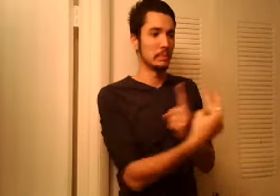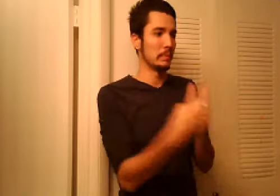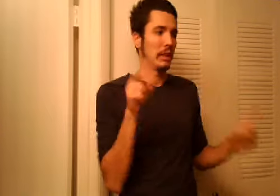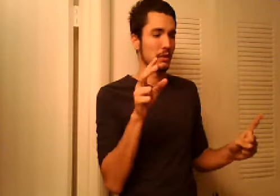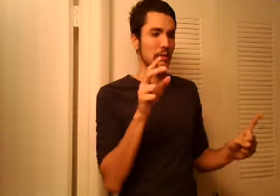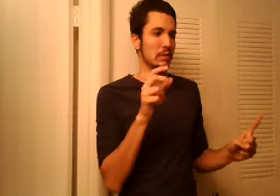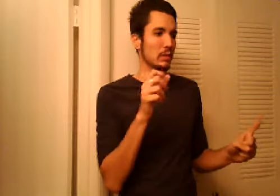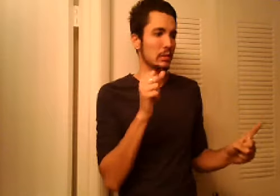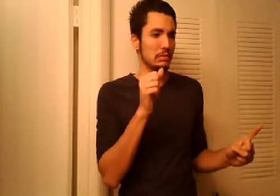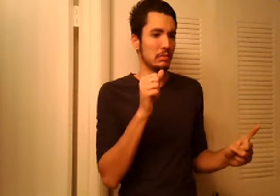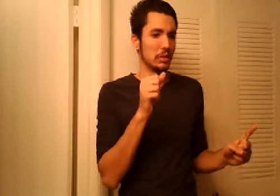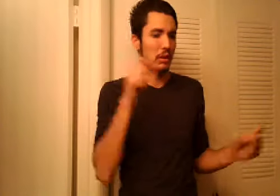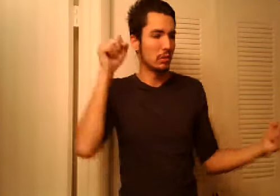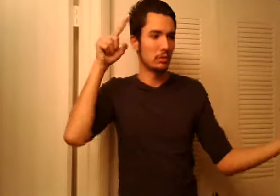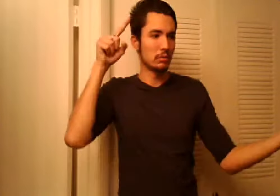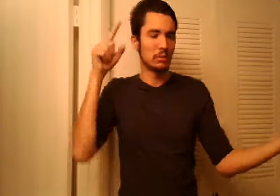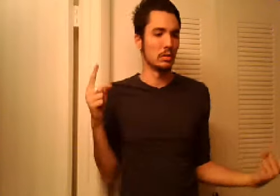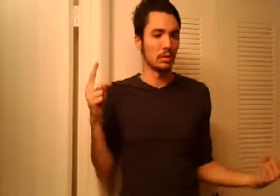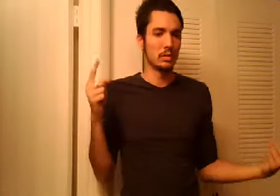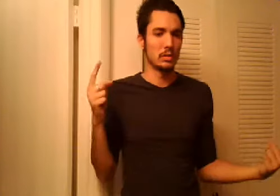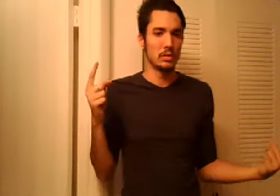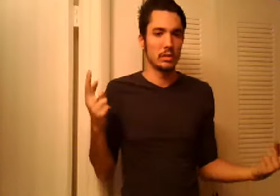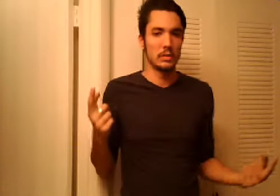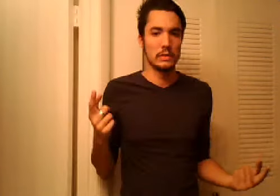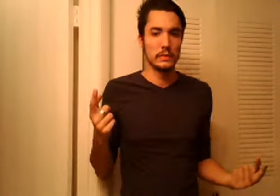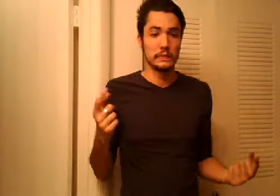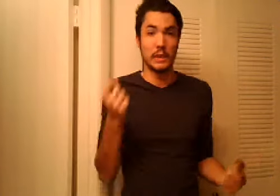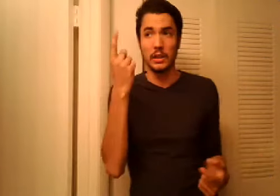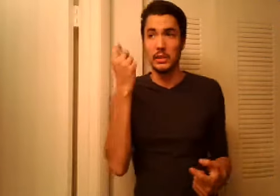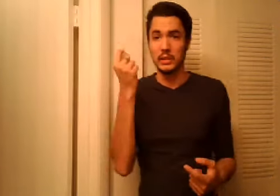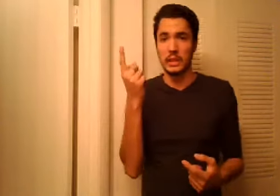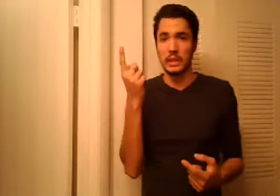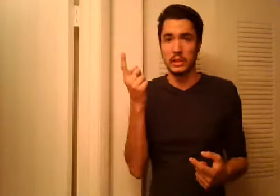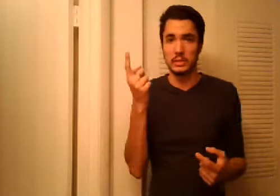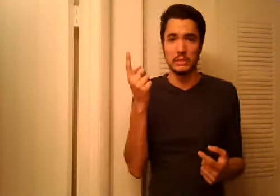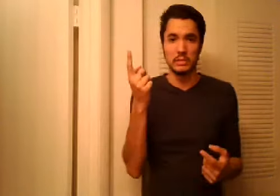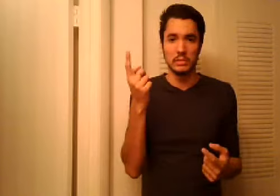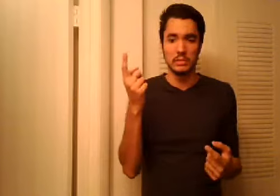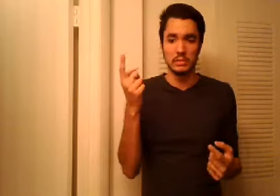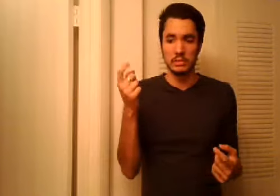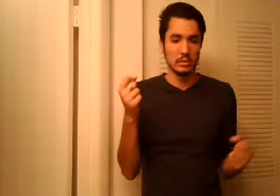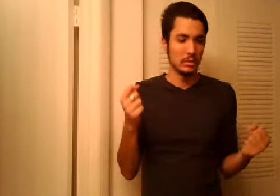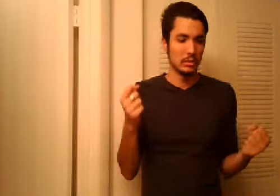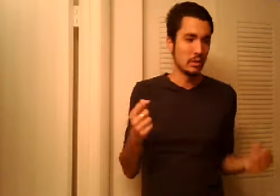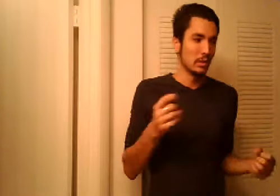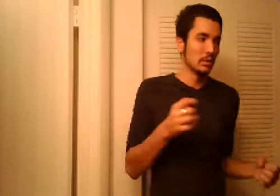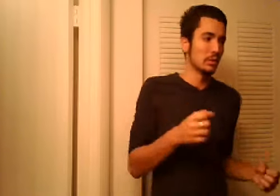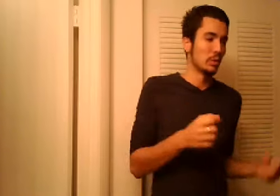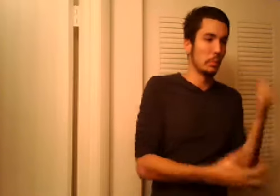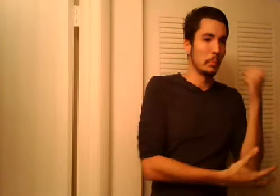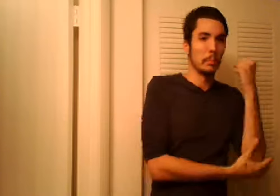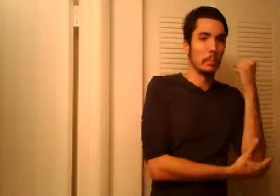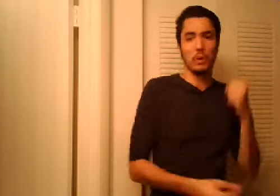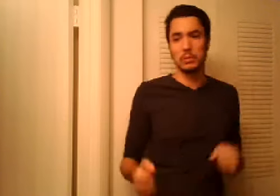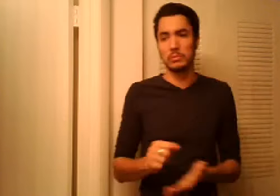Right, and keep in mind, right, it comes from both sides, right? We're talking about both ends of the hierarchy. She doesn't see them as exploited labor. They don't